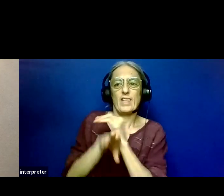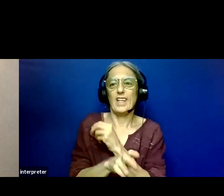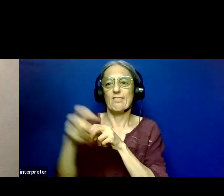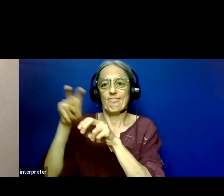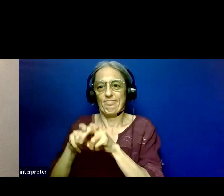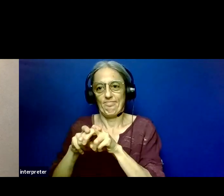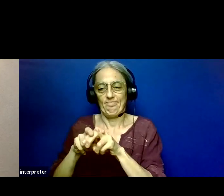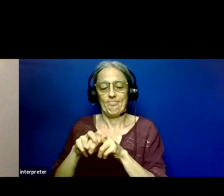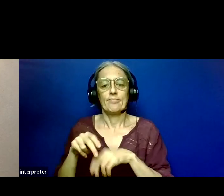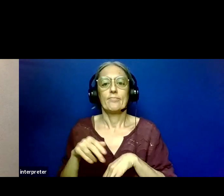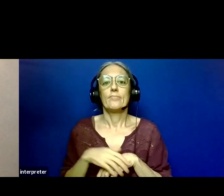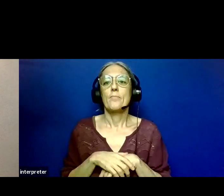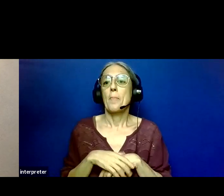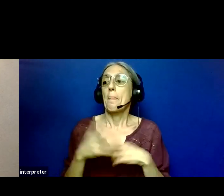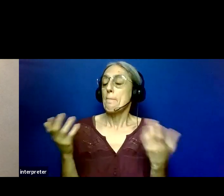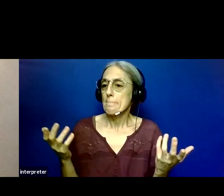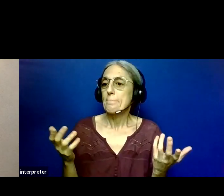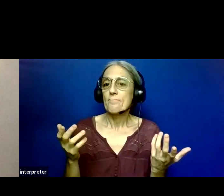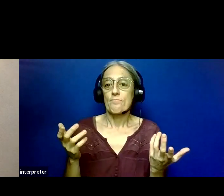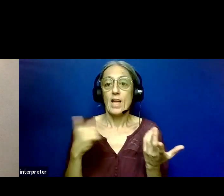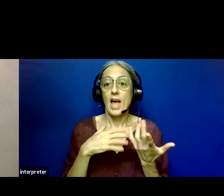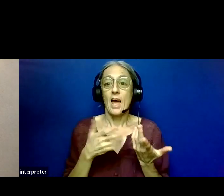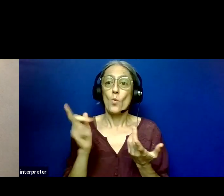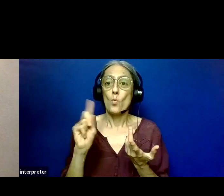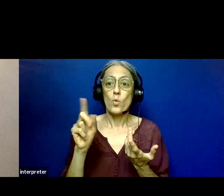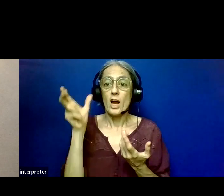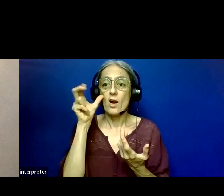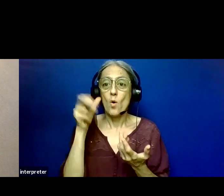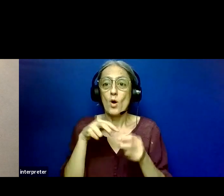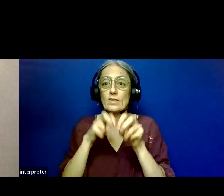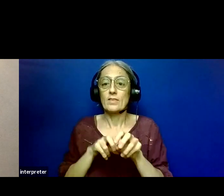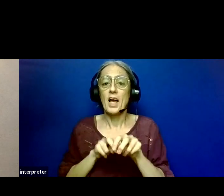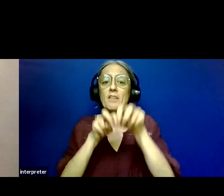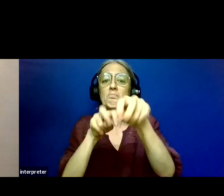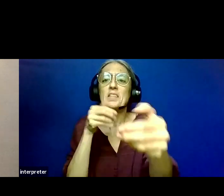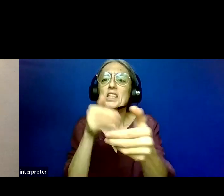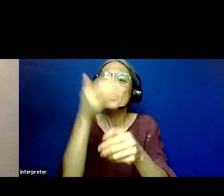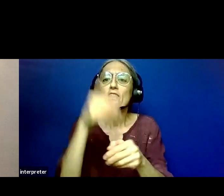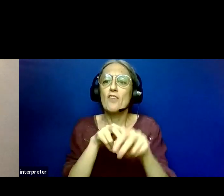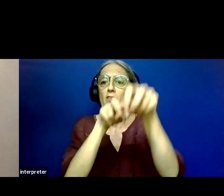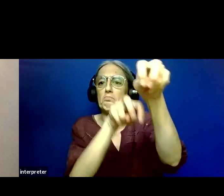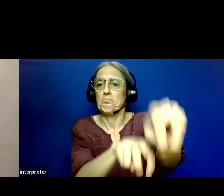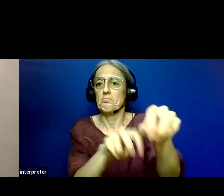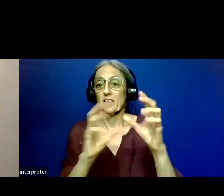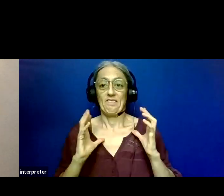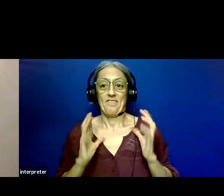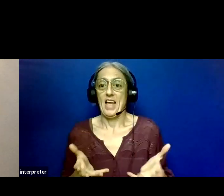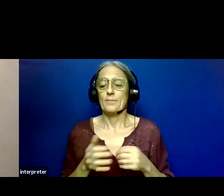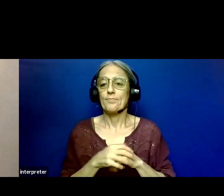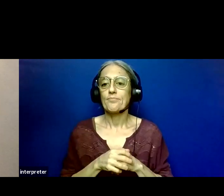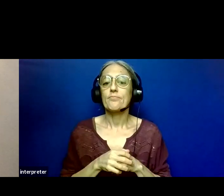it stood up next to the bulkhead and it was fine. The regulations set out 4 assessment factors to